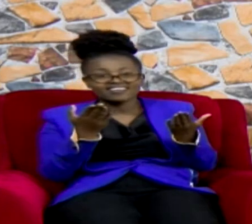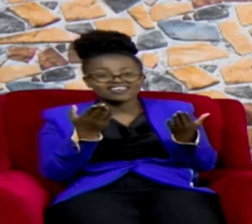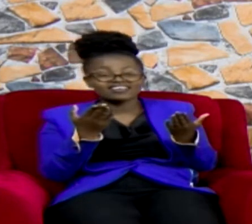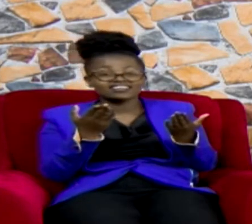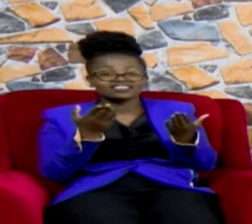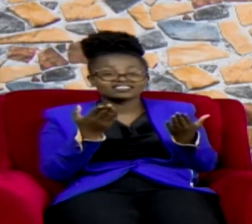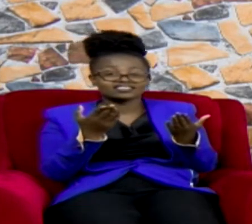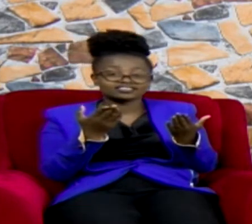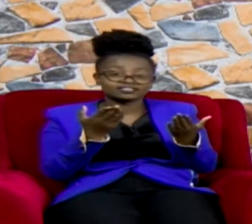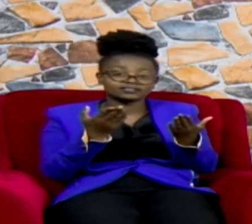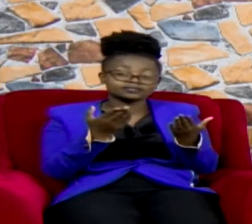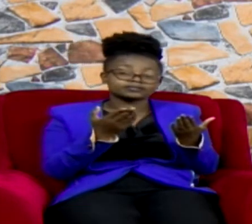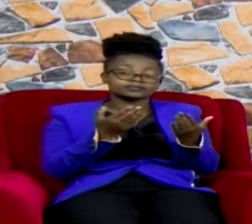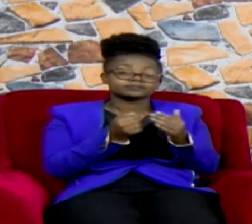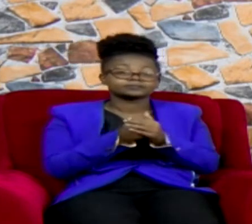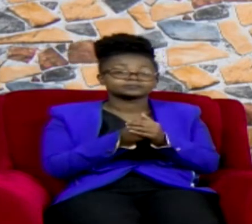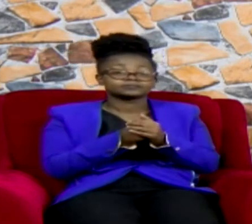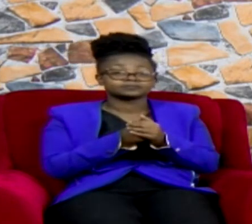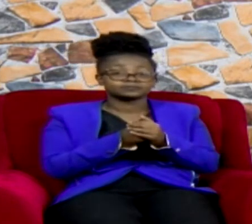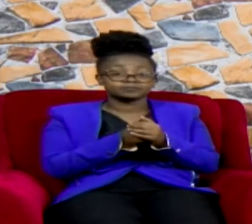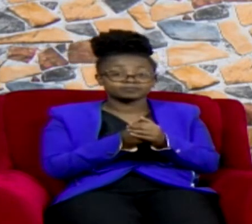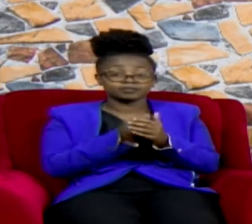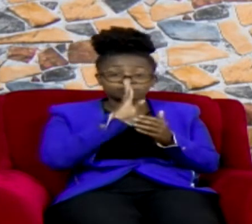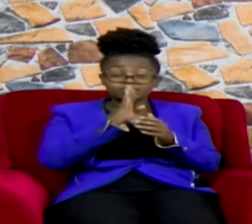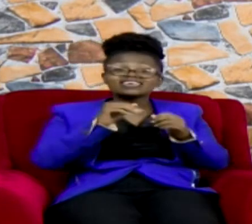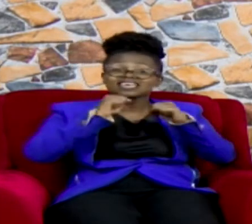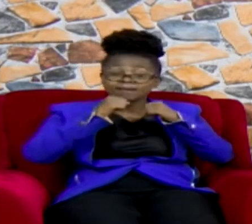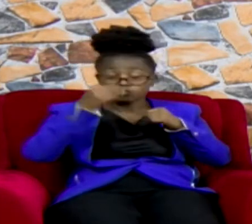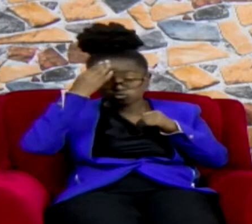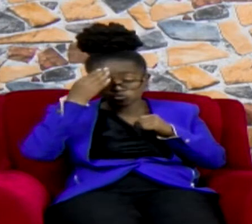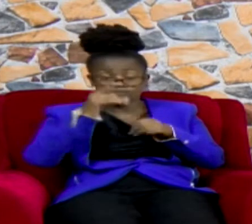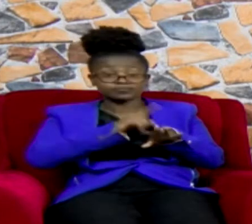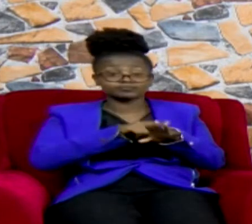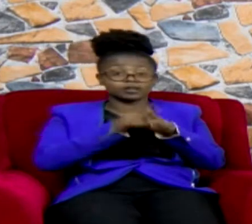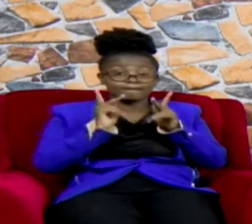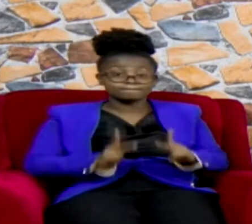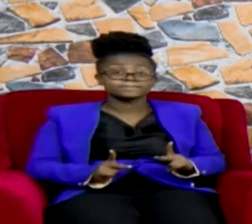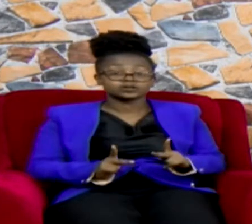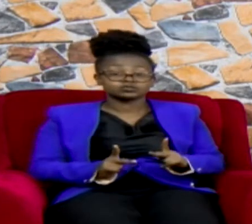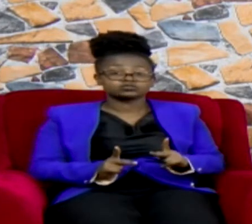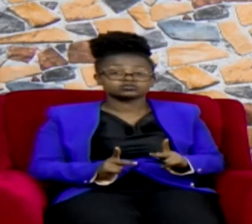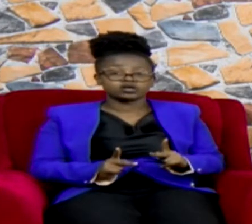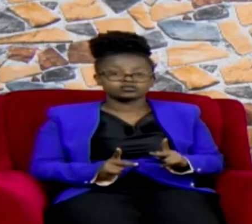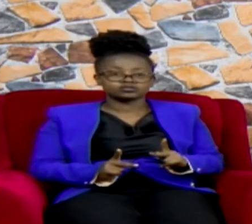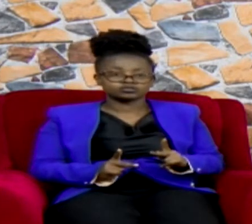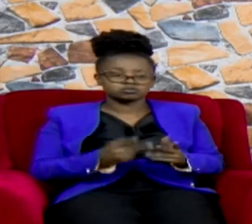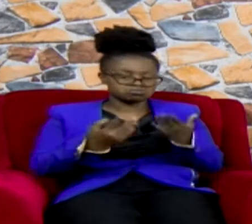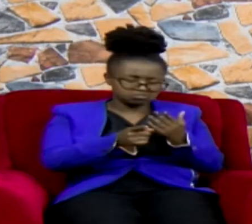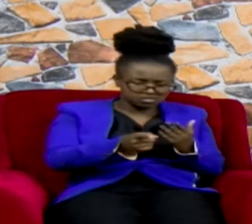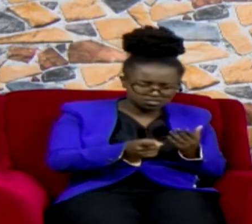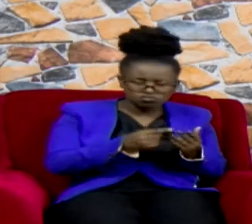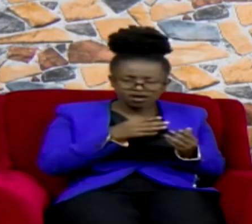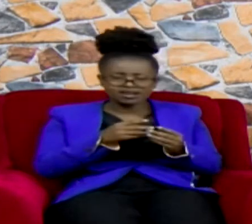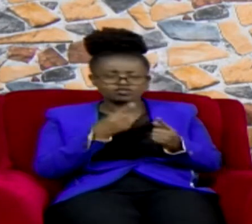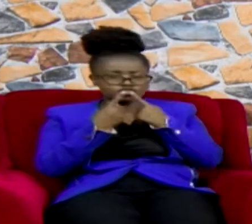have courtesy of speech. Yes. And be able to know when someone is being sarcastic, this is how you're supposed to